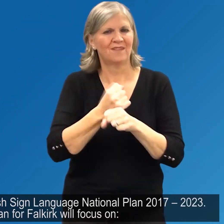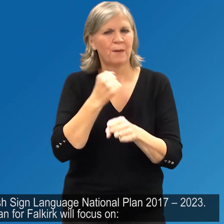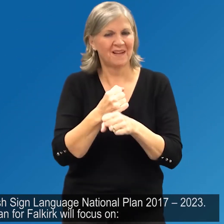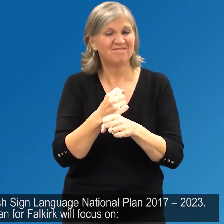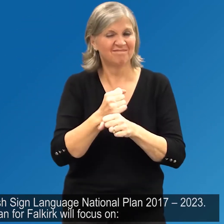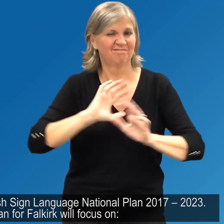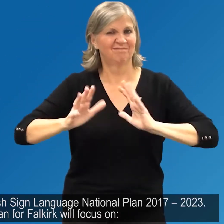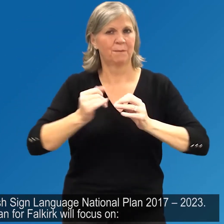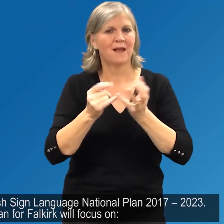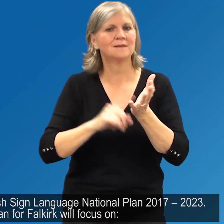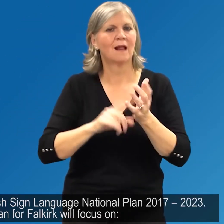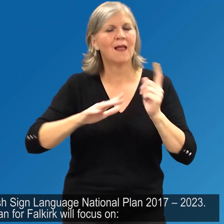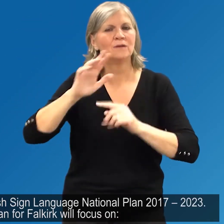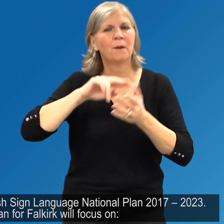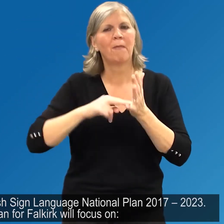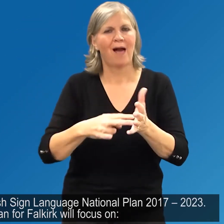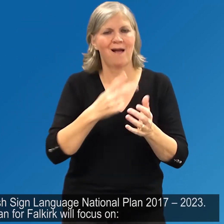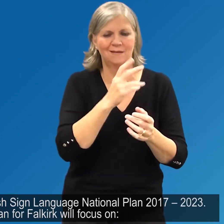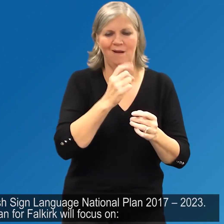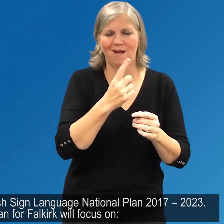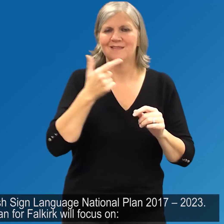Plan 2017 to 2023.